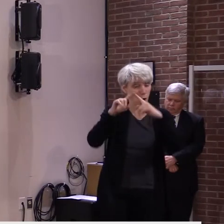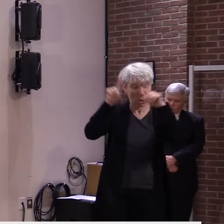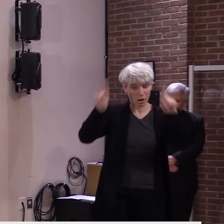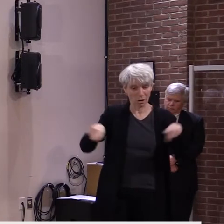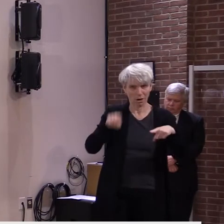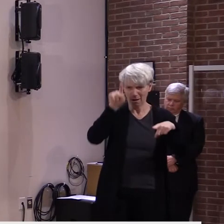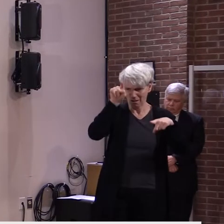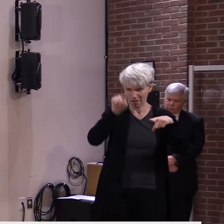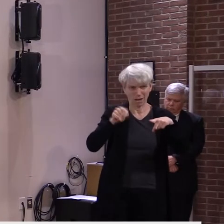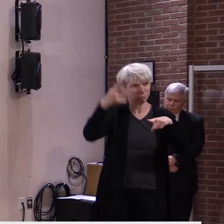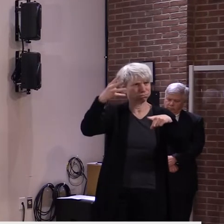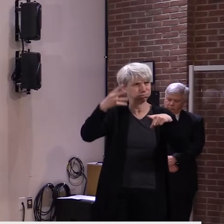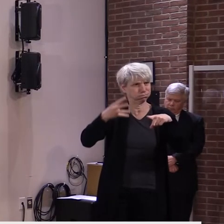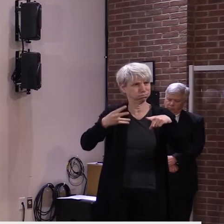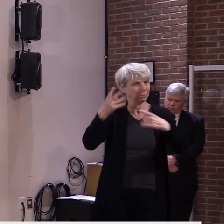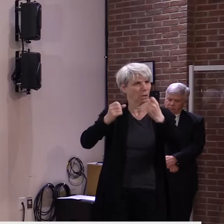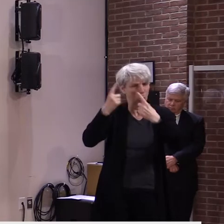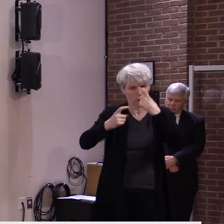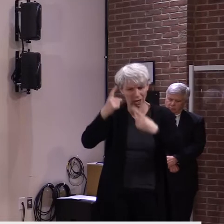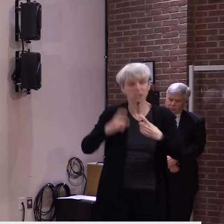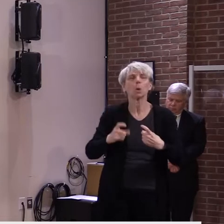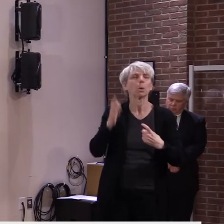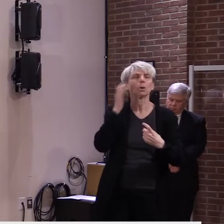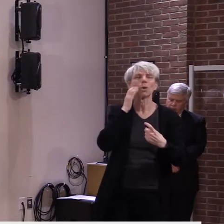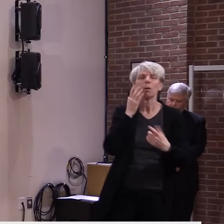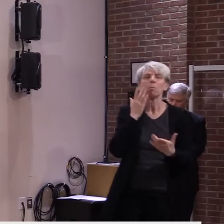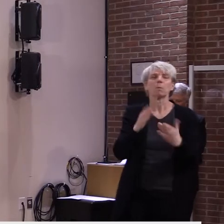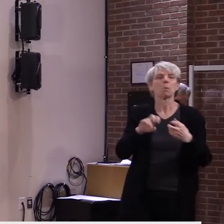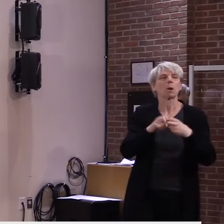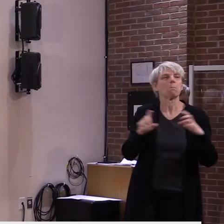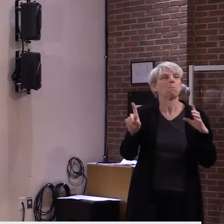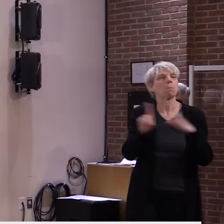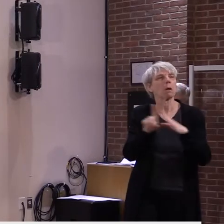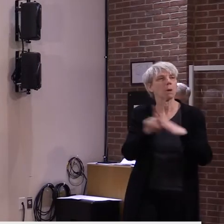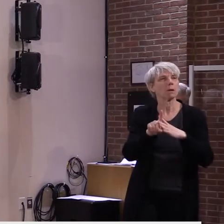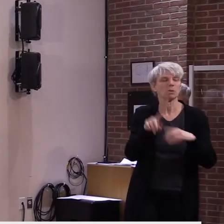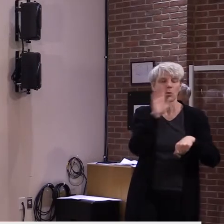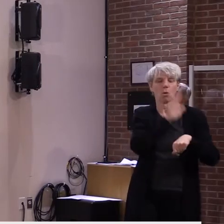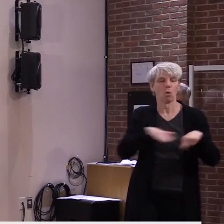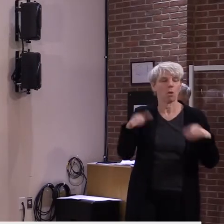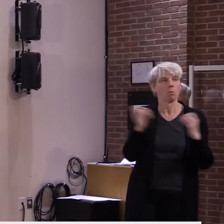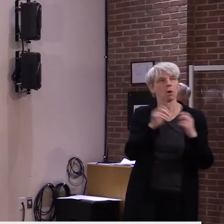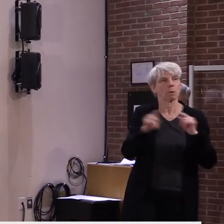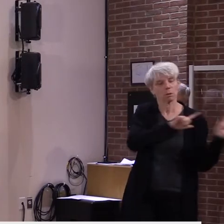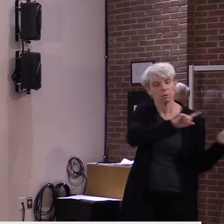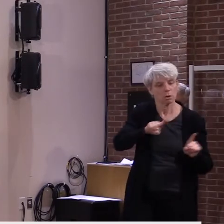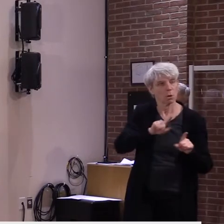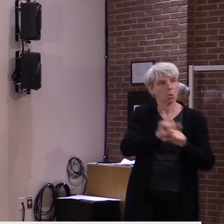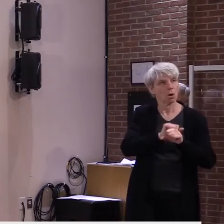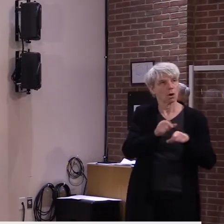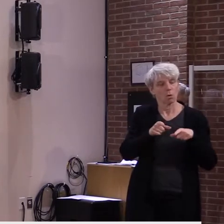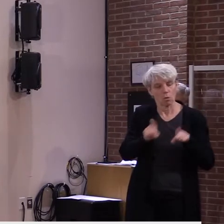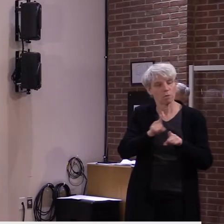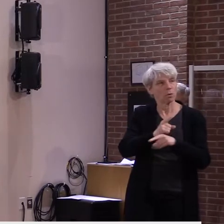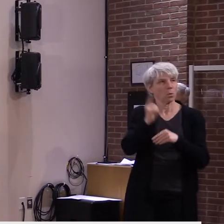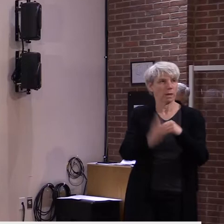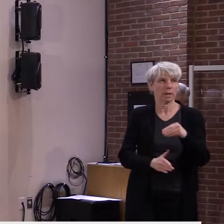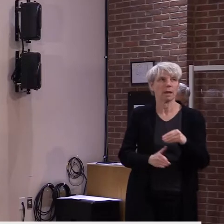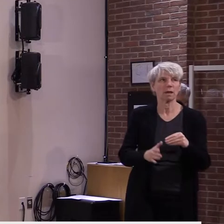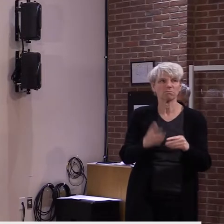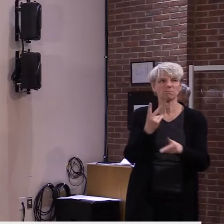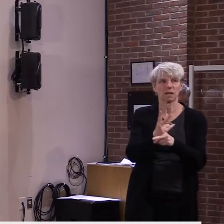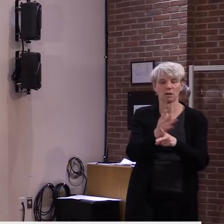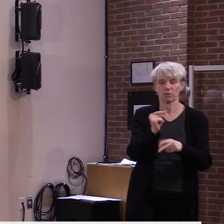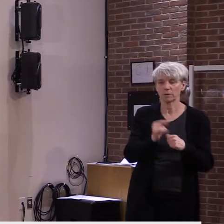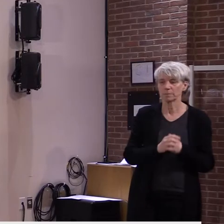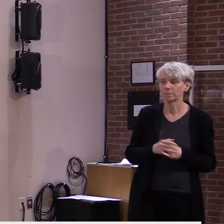circumstances. And we did have teams ready to go just for that specific reason. Are you concerned at all, or